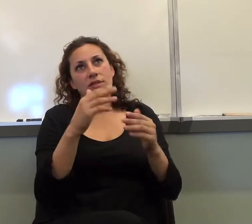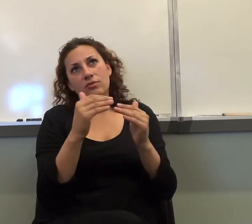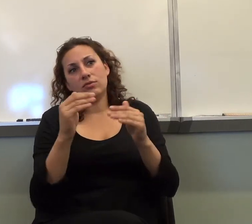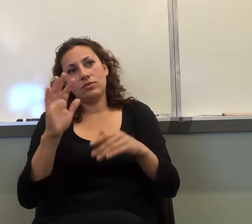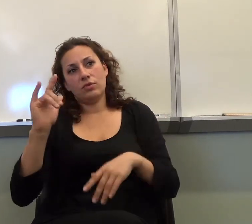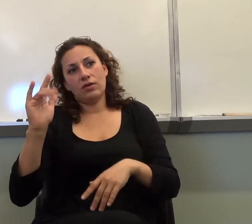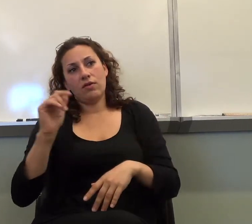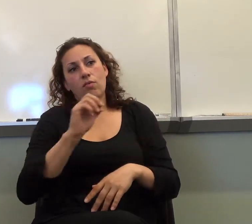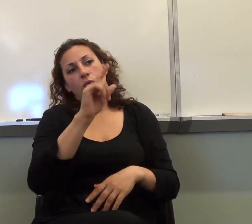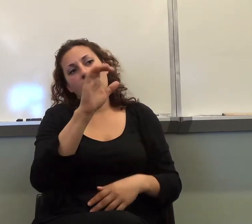125.